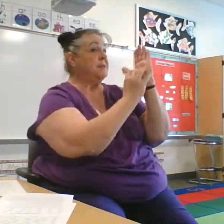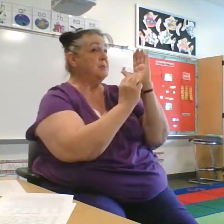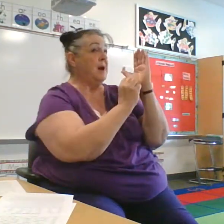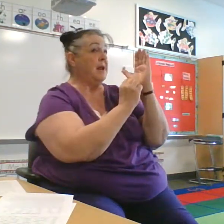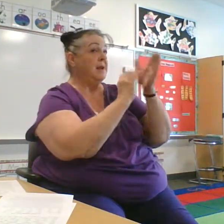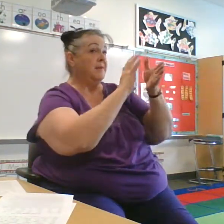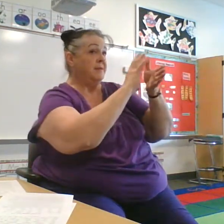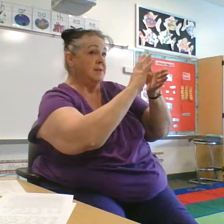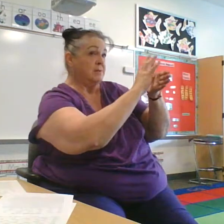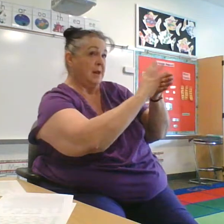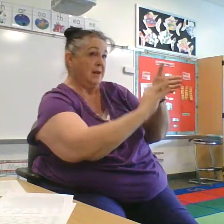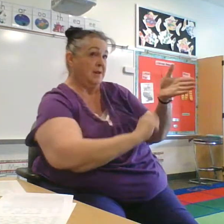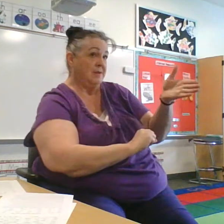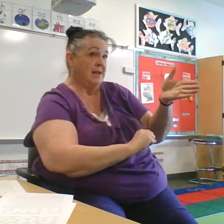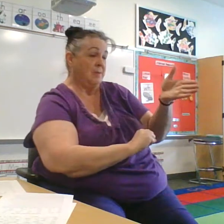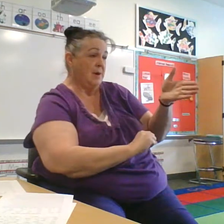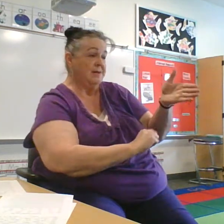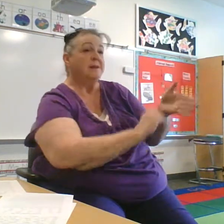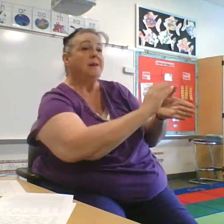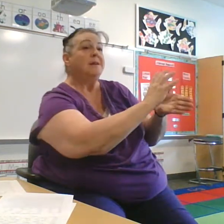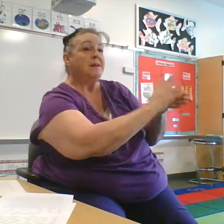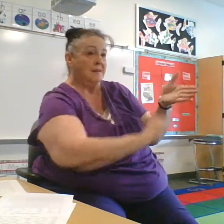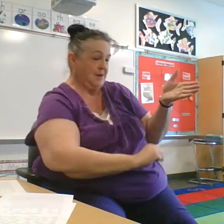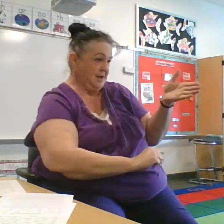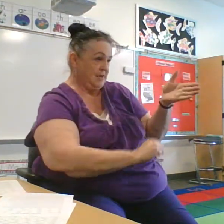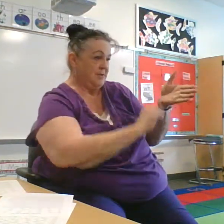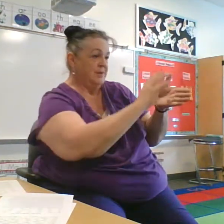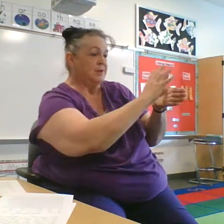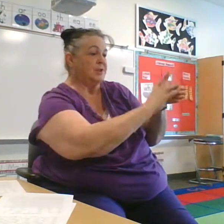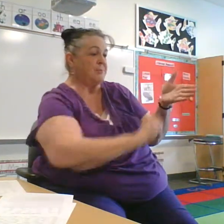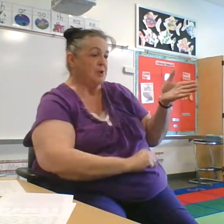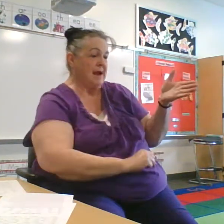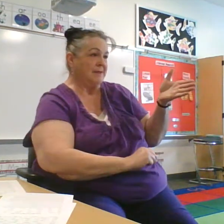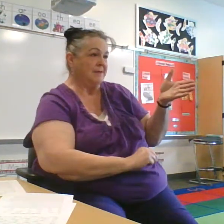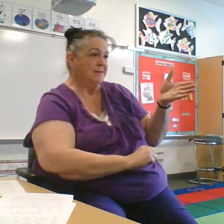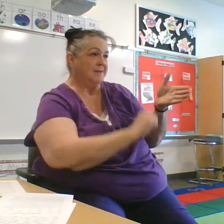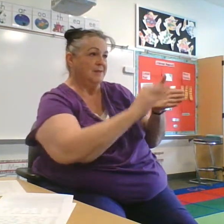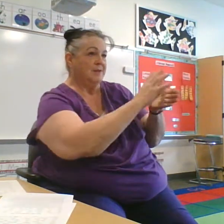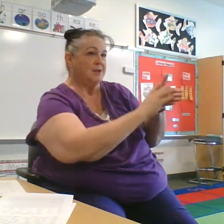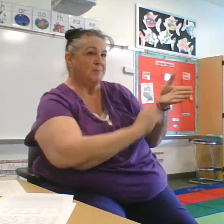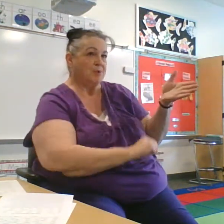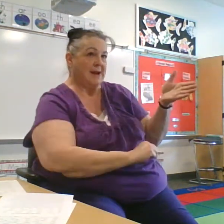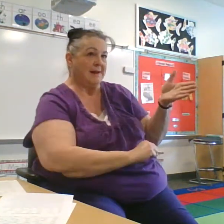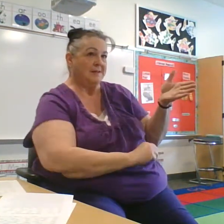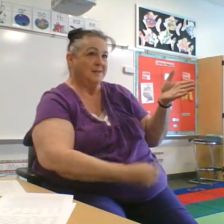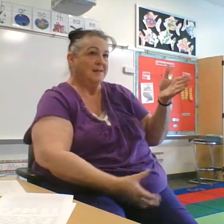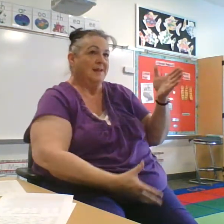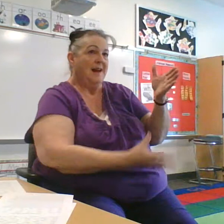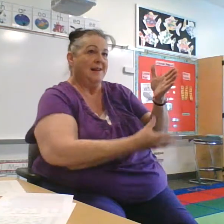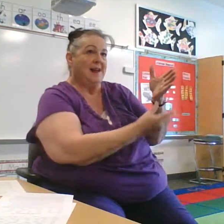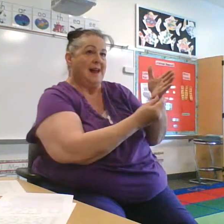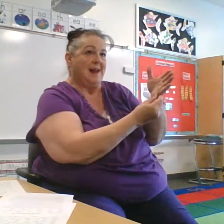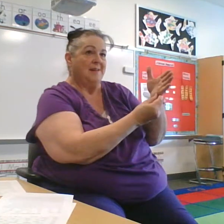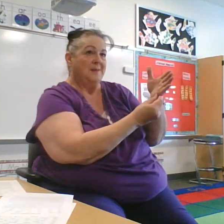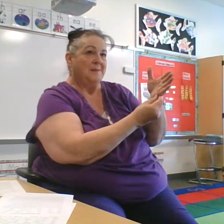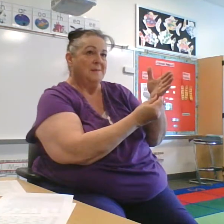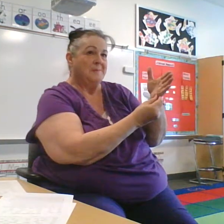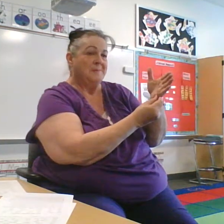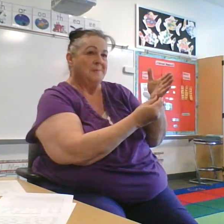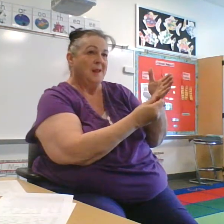way, sideways. There you go. Okay. Subtract. Subtract and add.